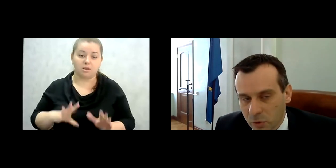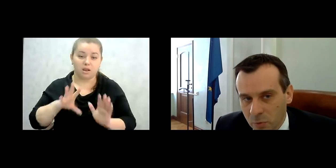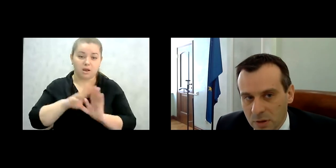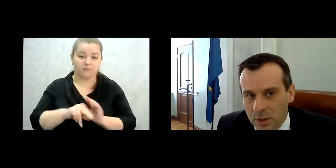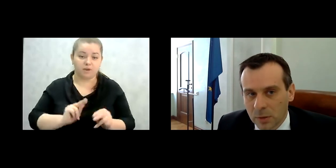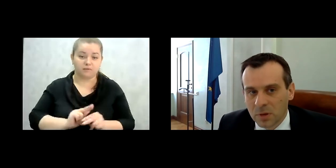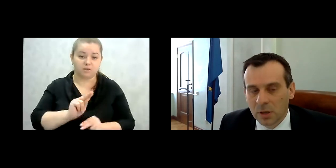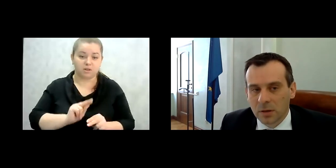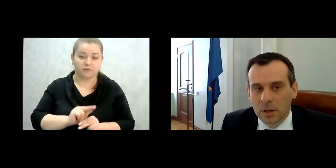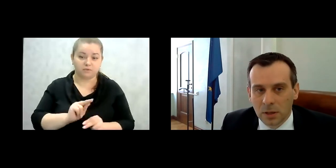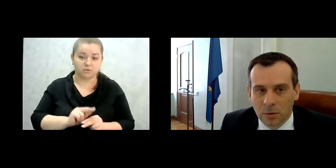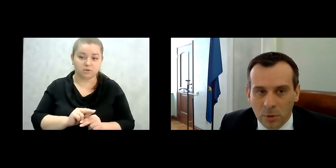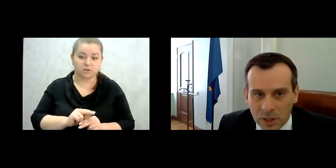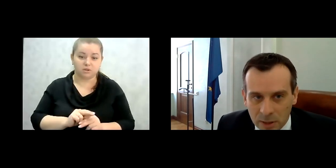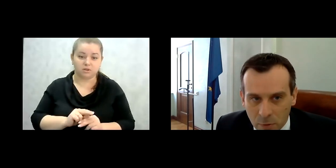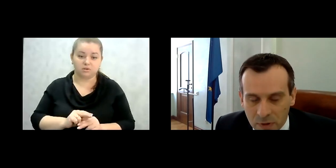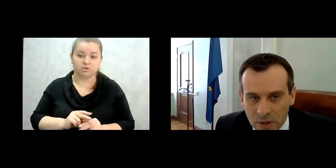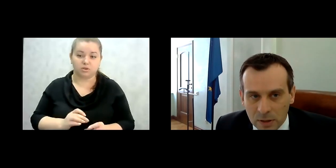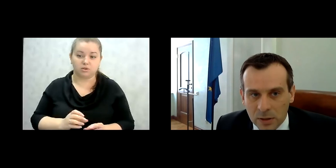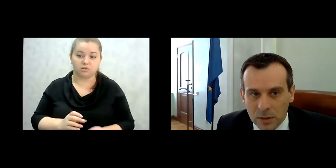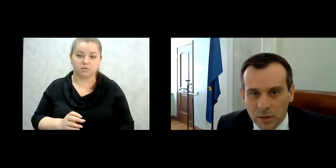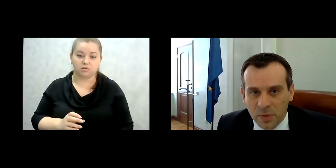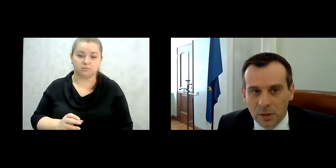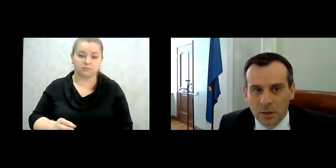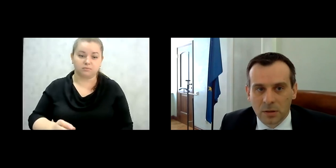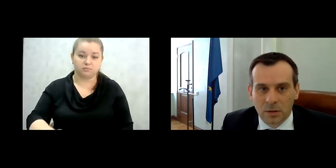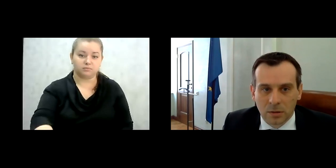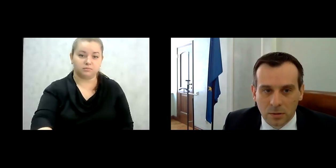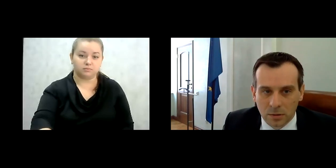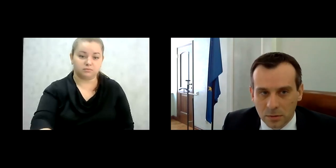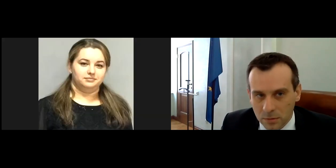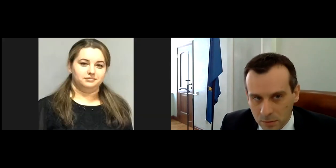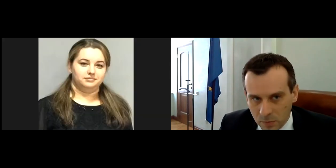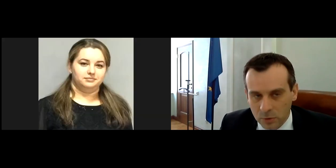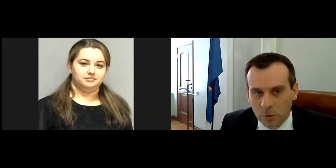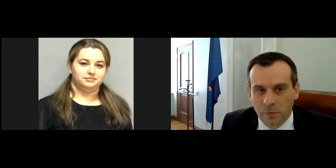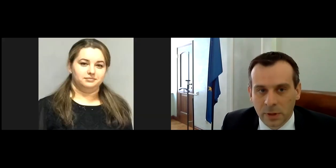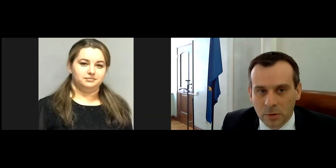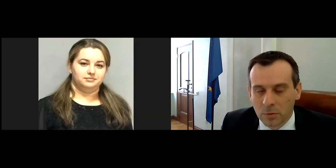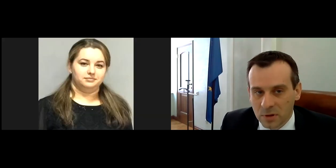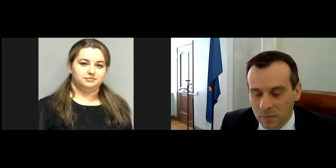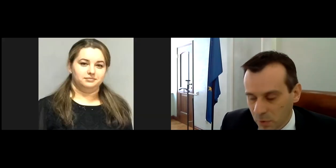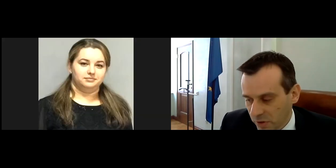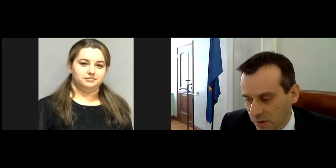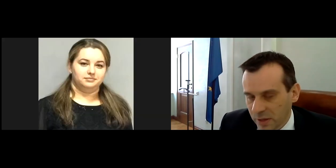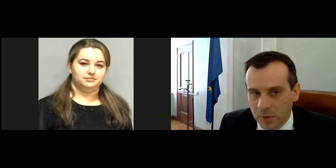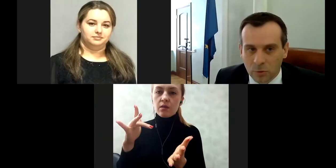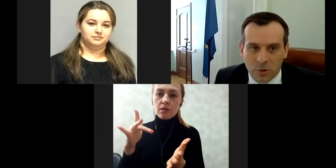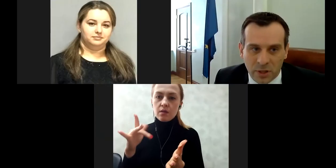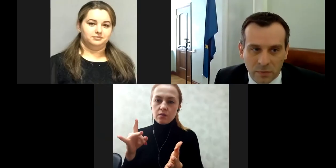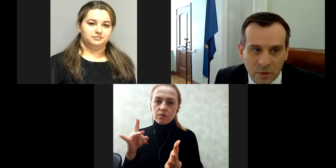additional training and to certification. We have our training center, as you